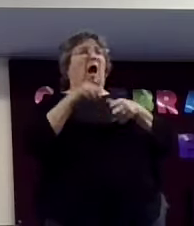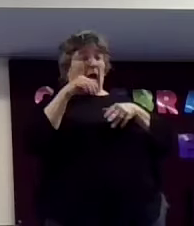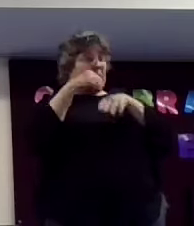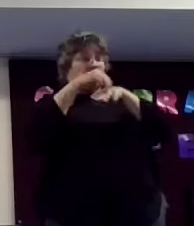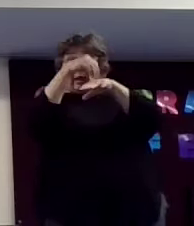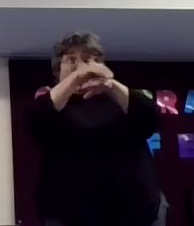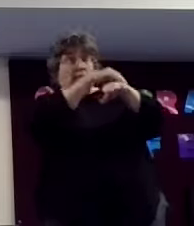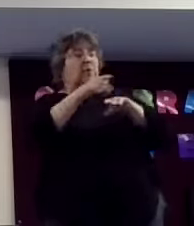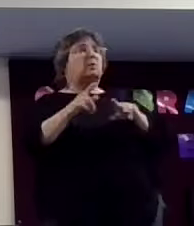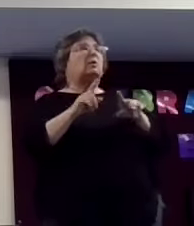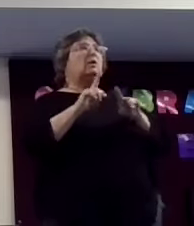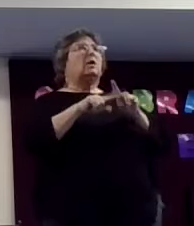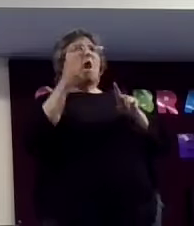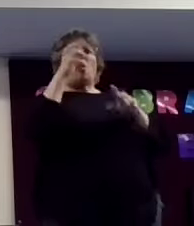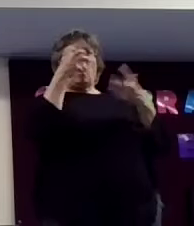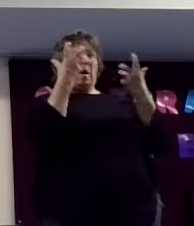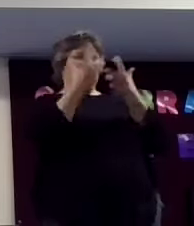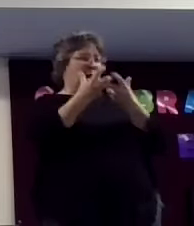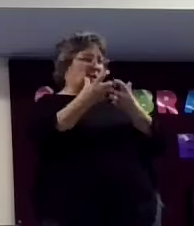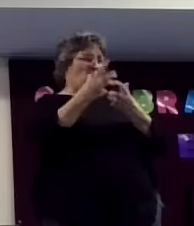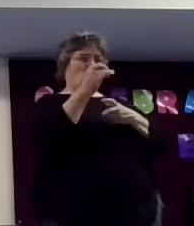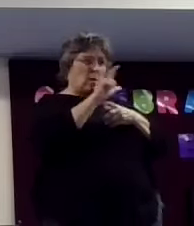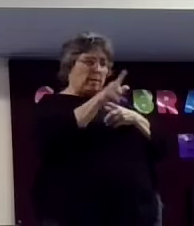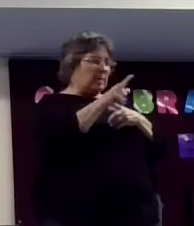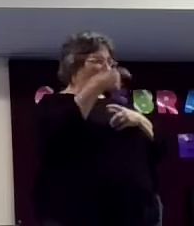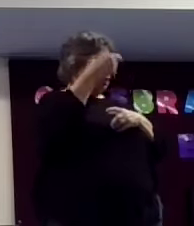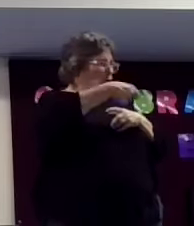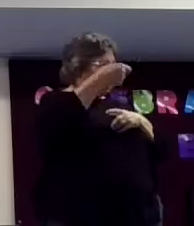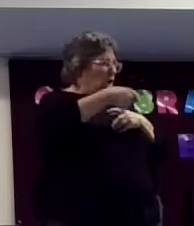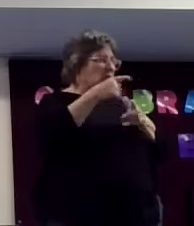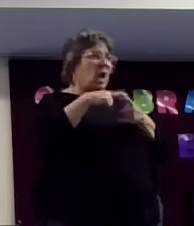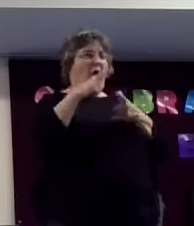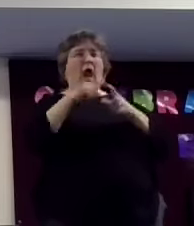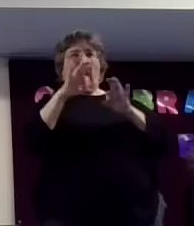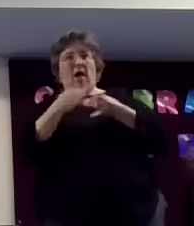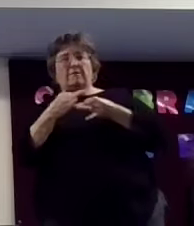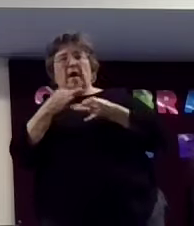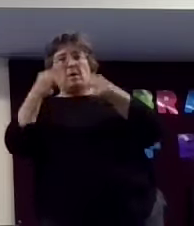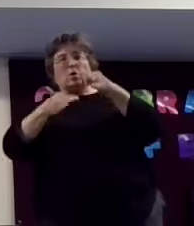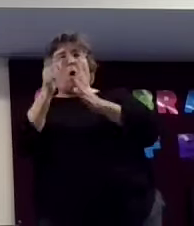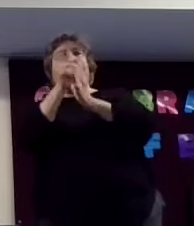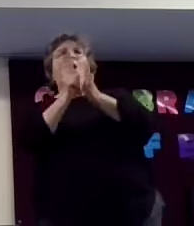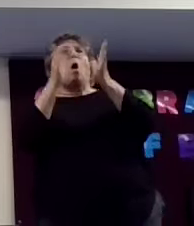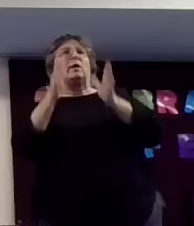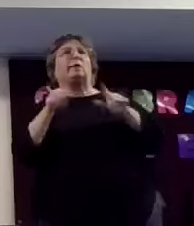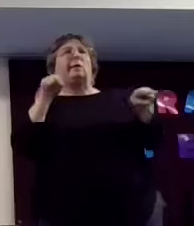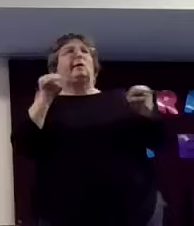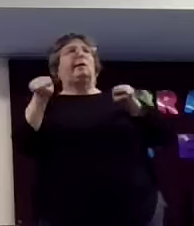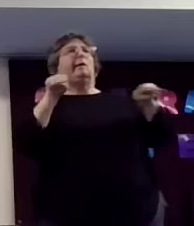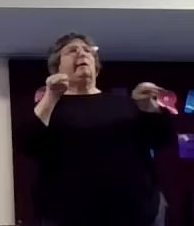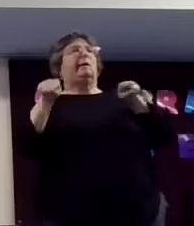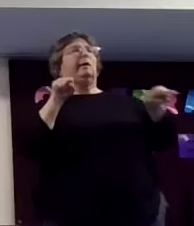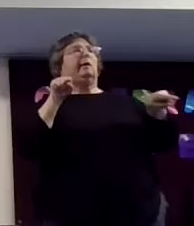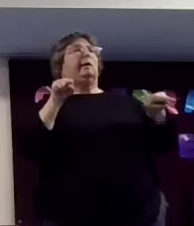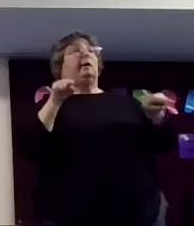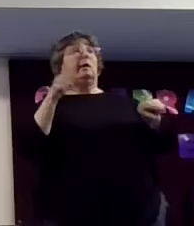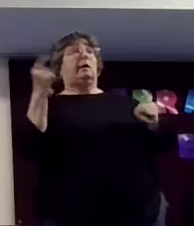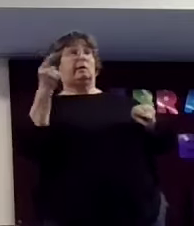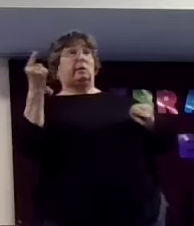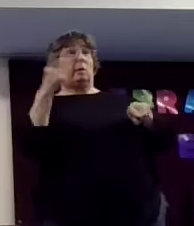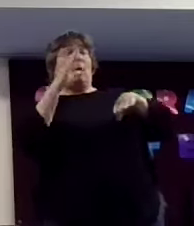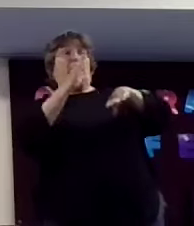And having this weird mix of being a criminal judge and a family court attorney, sometimes you're putting